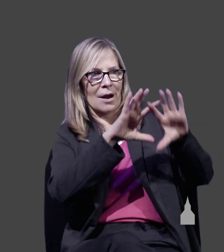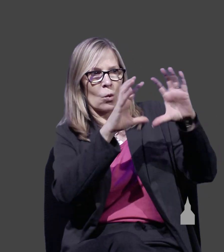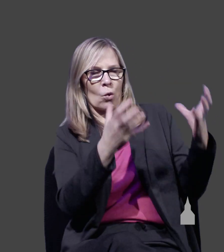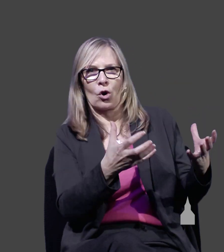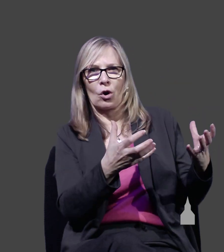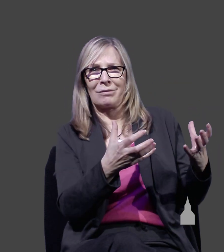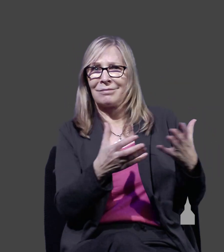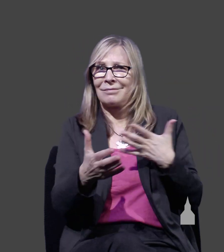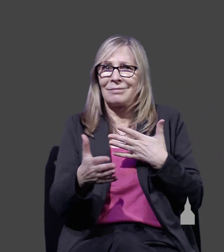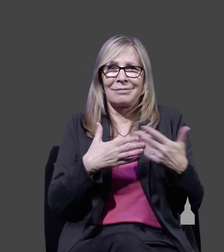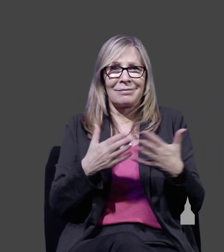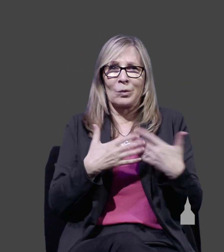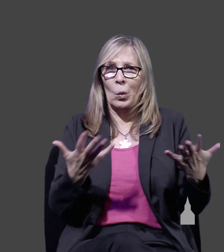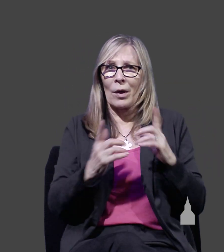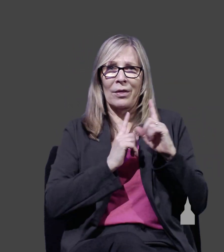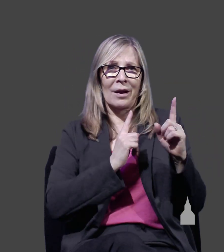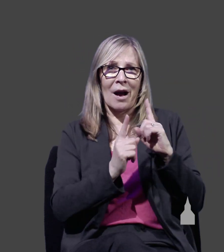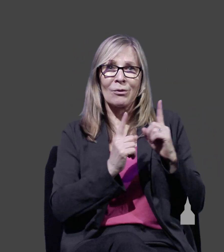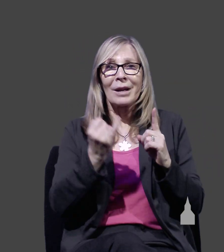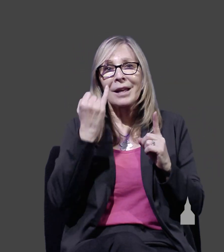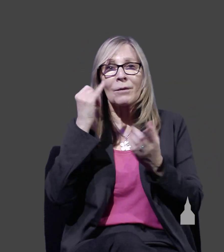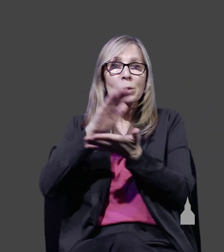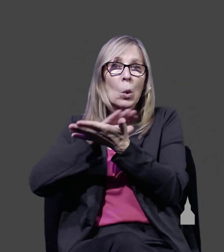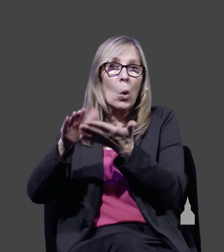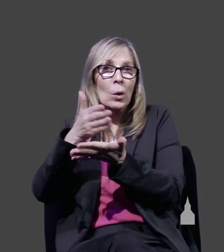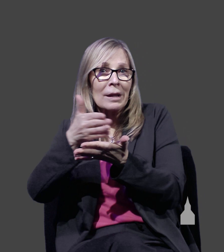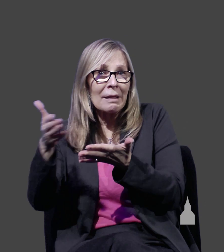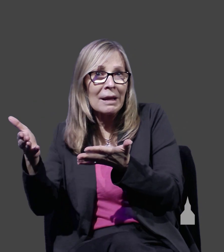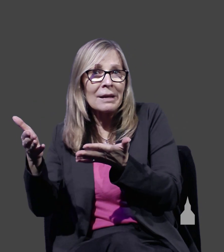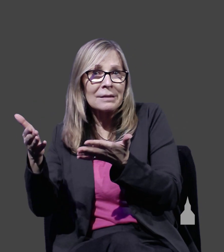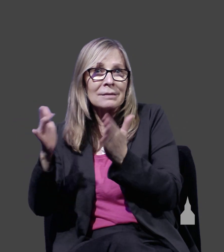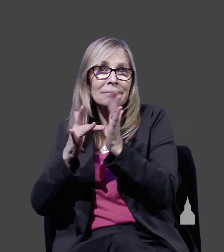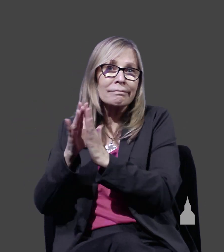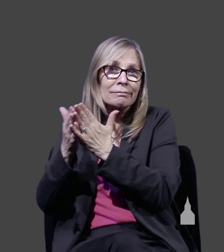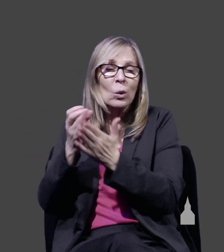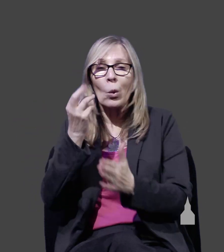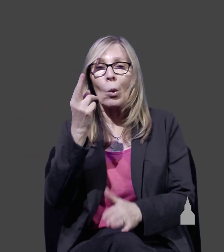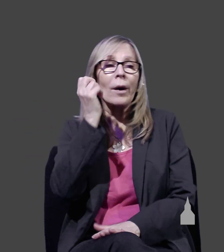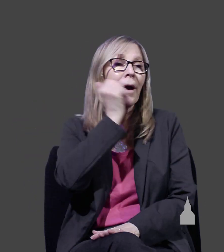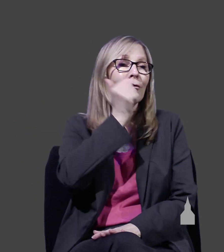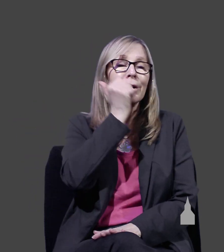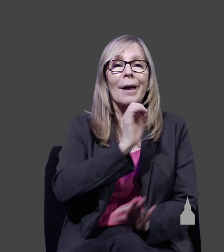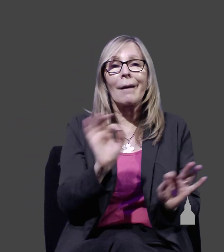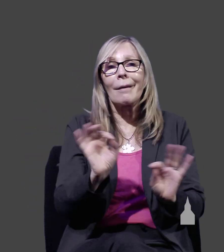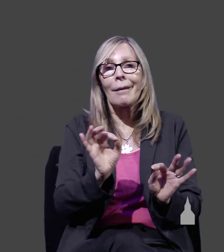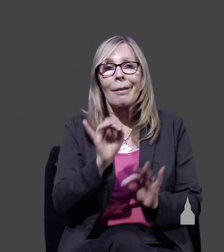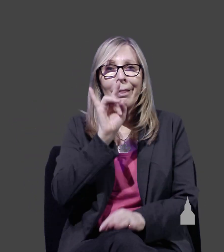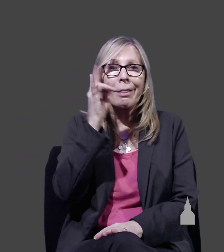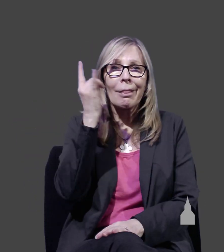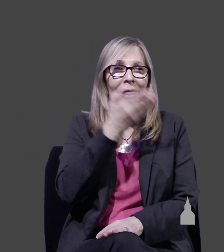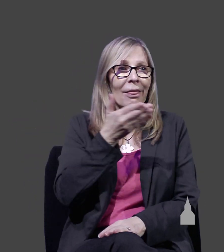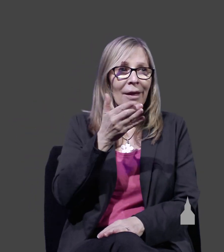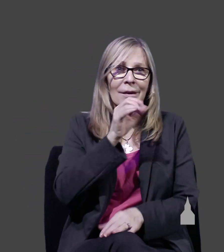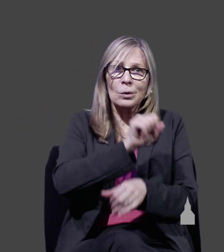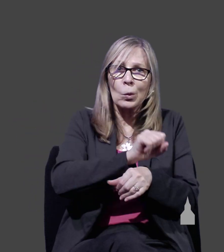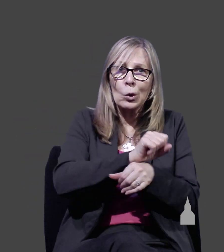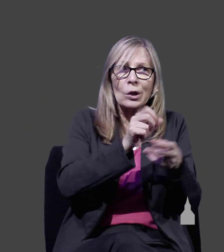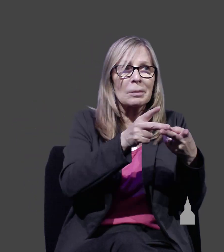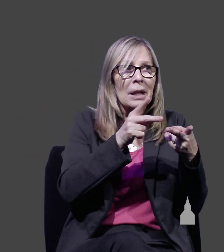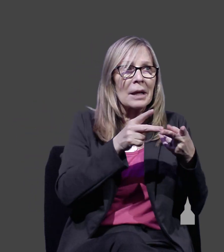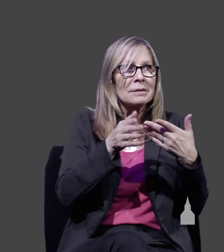conversation. Be it about holy things in the scriptures or be it about mundane things in the workplace.